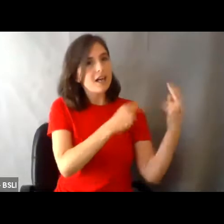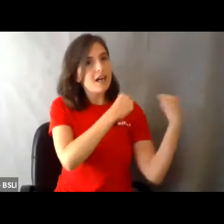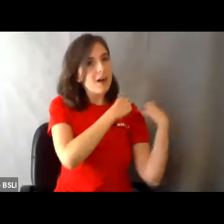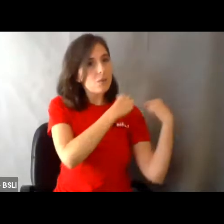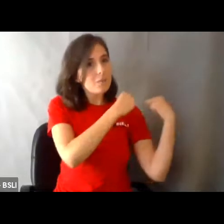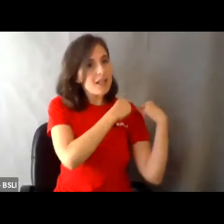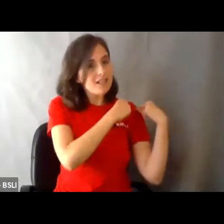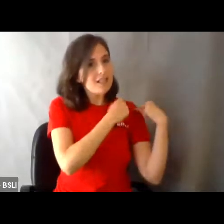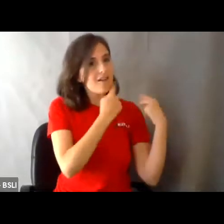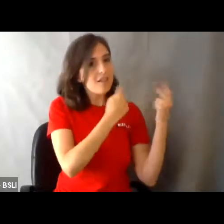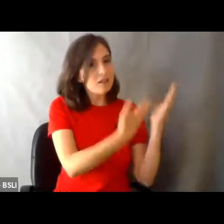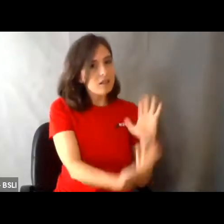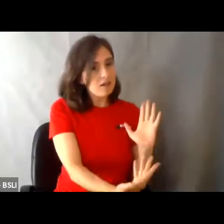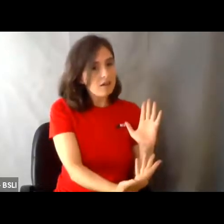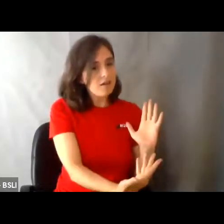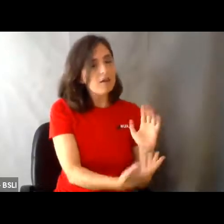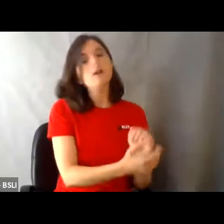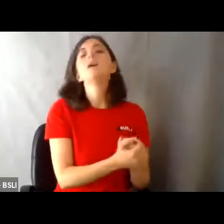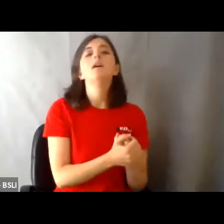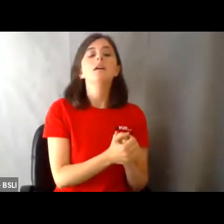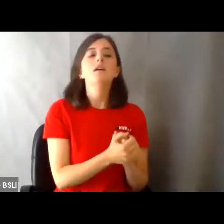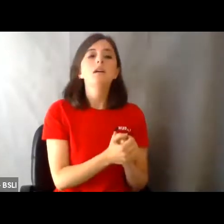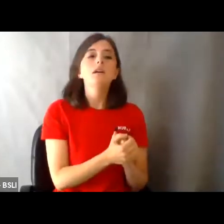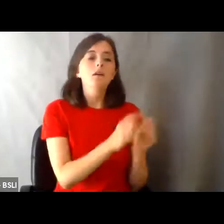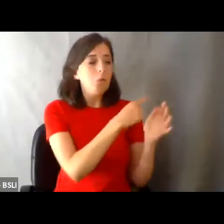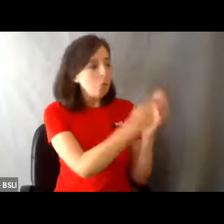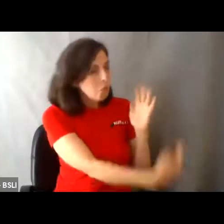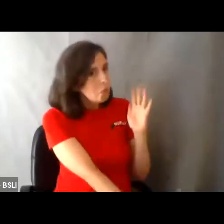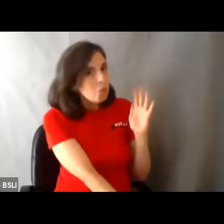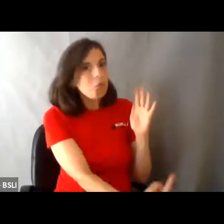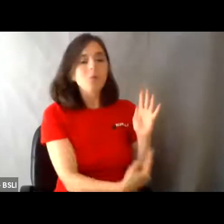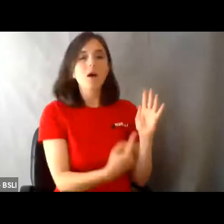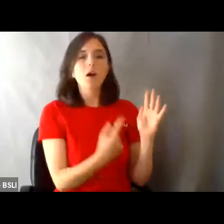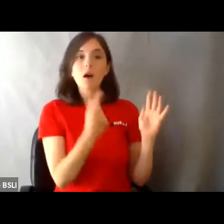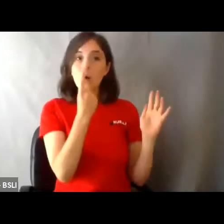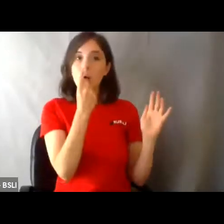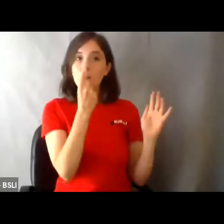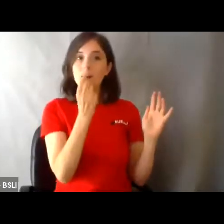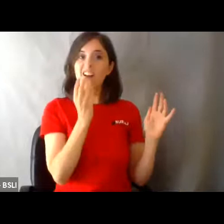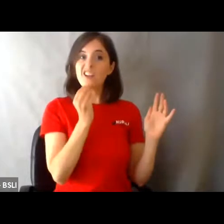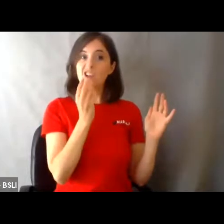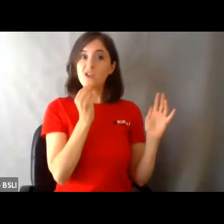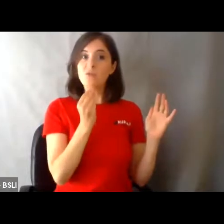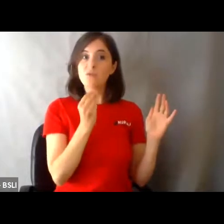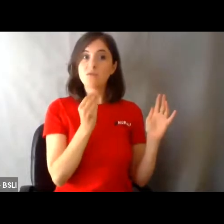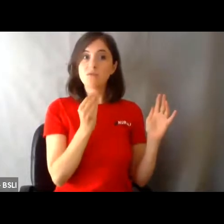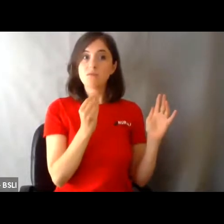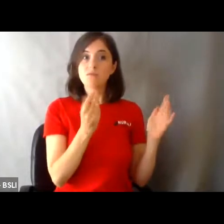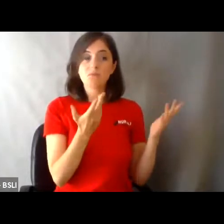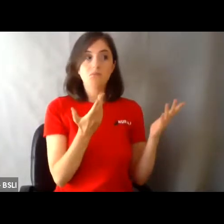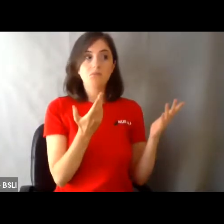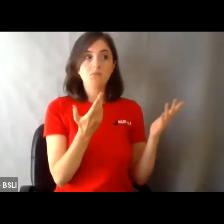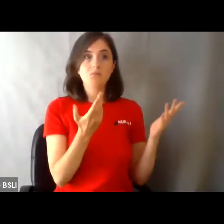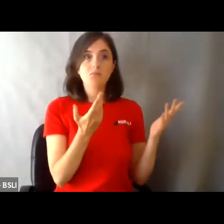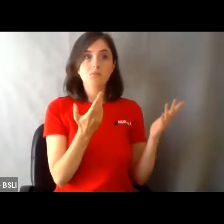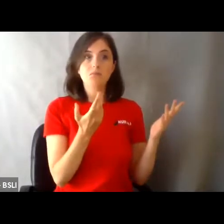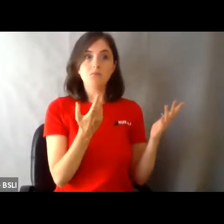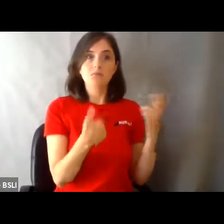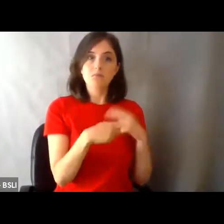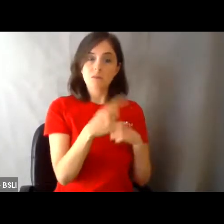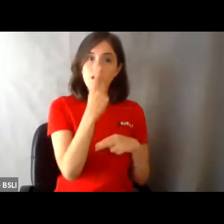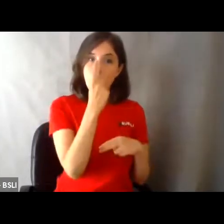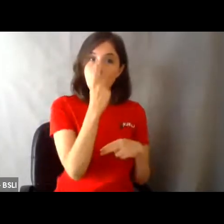services. And we are able to use them to the extent that we need them, rather than to the extent that we're able to pay for